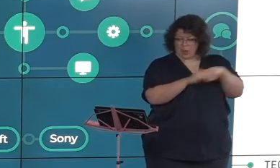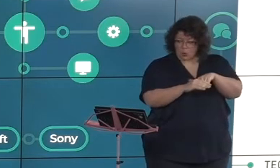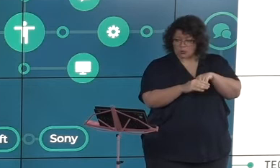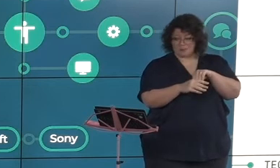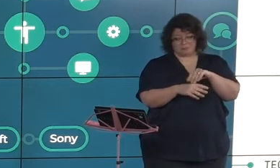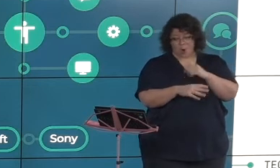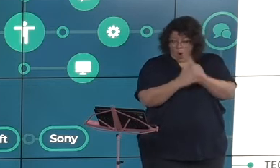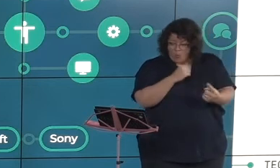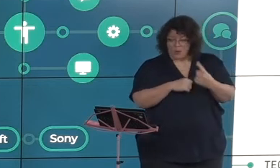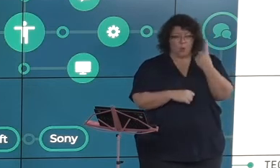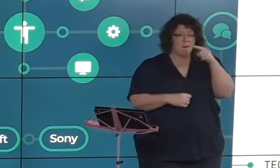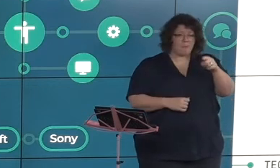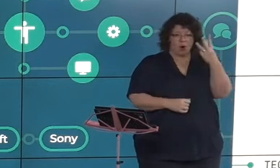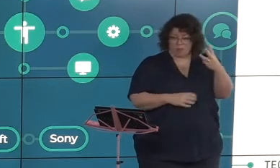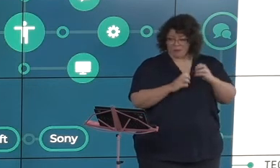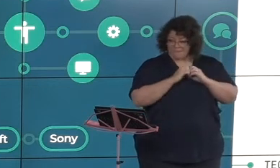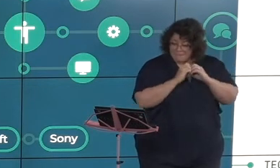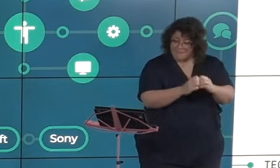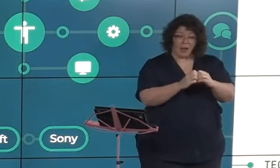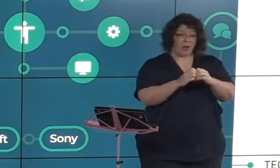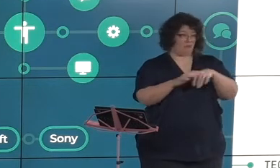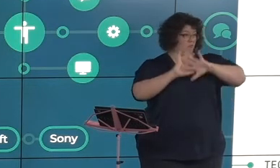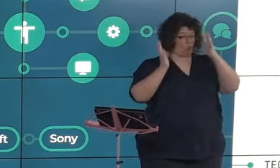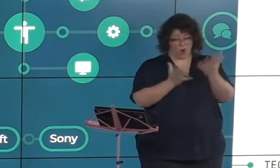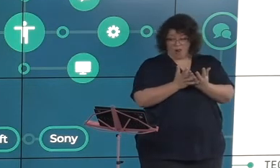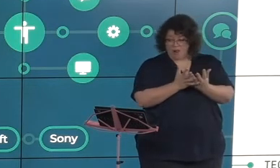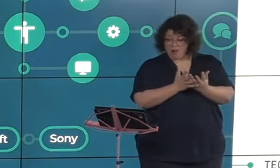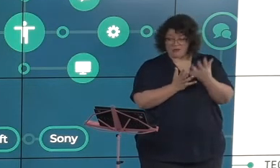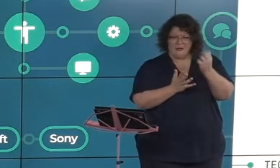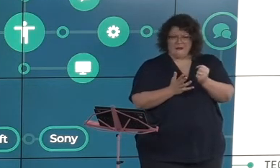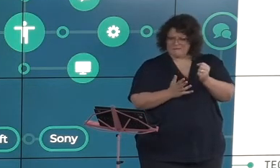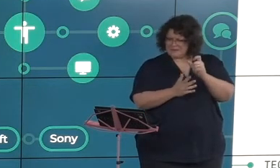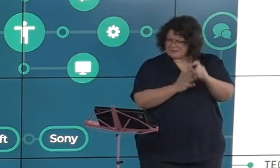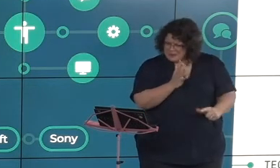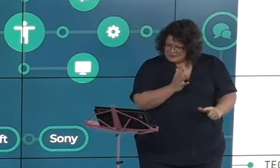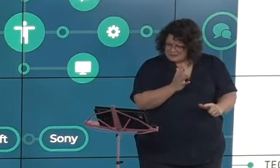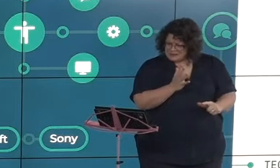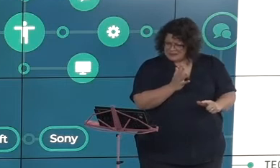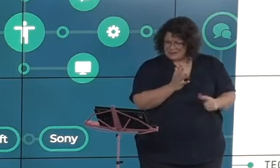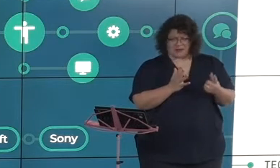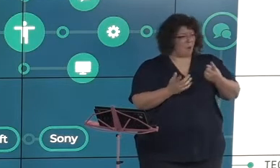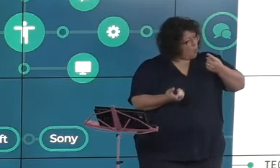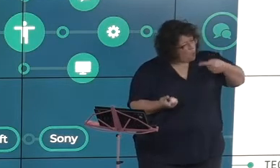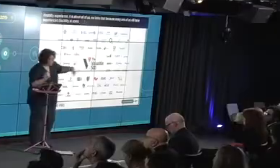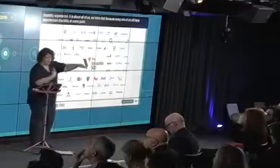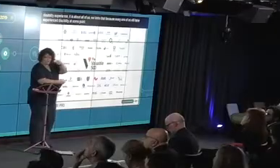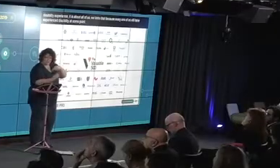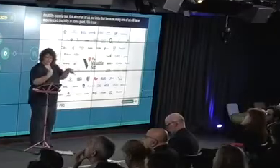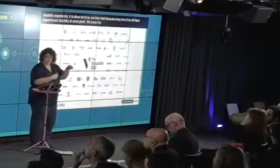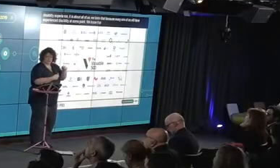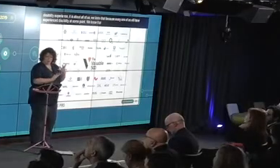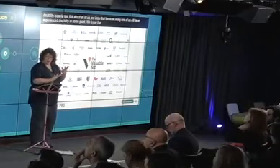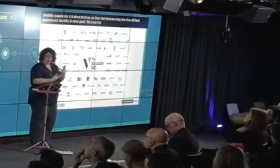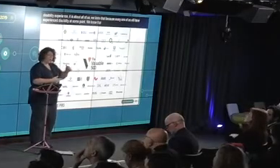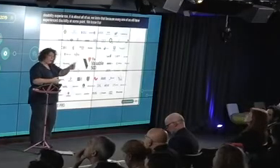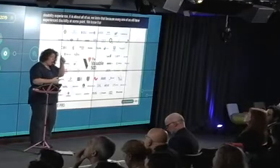that because every one of us will experience disability at some point. We know that 80% of disability is